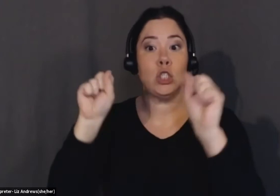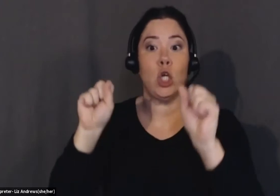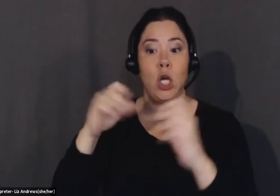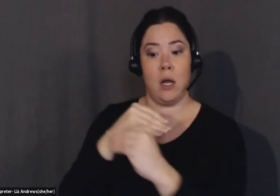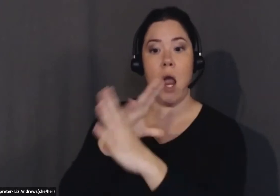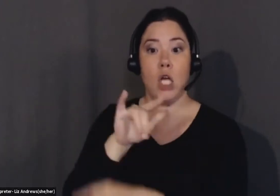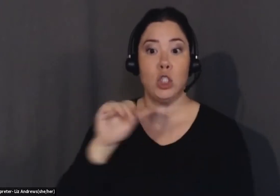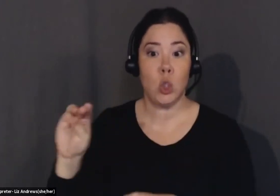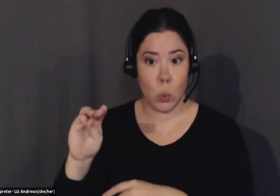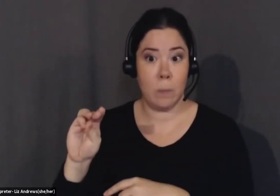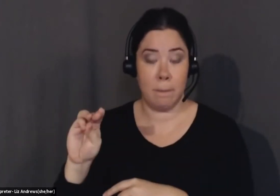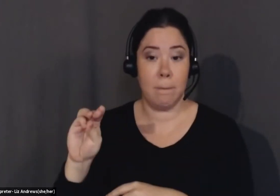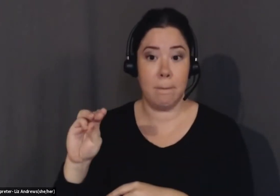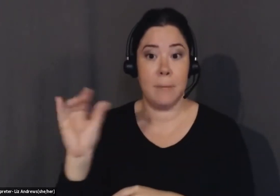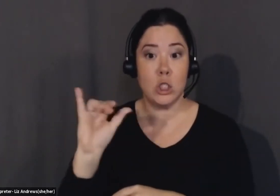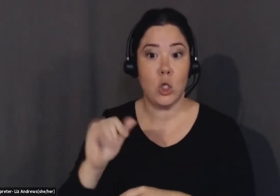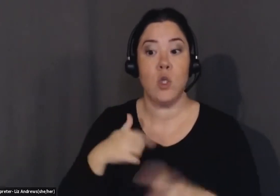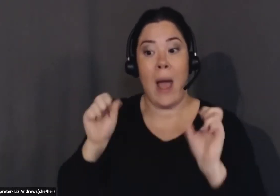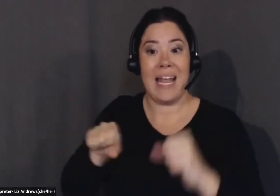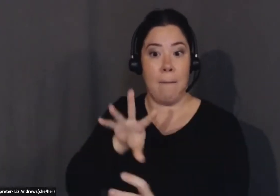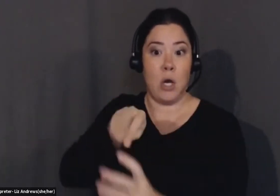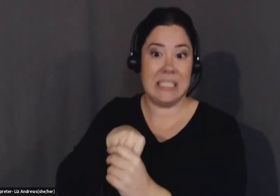still participate in activities with them.